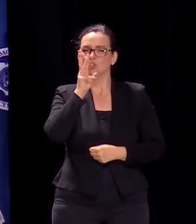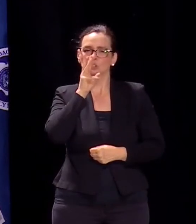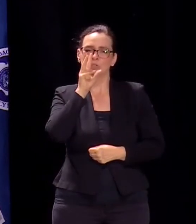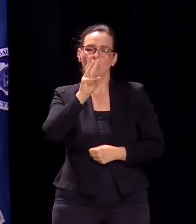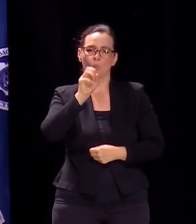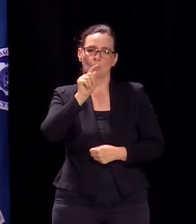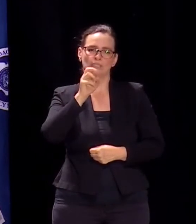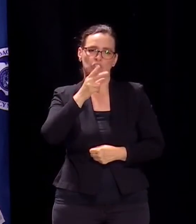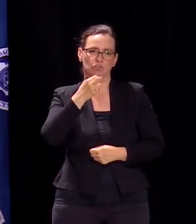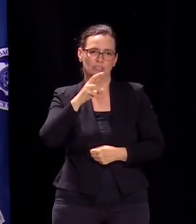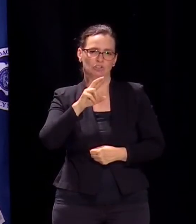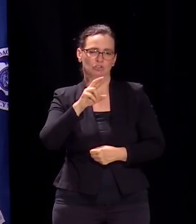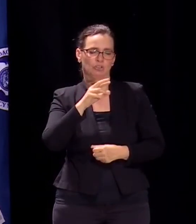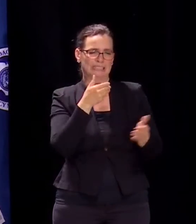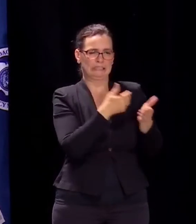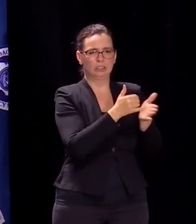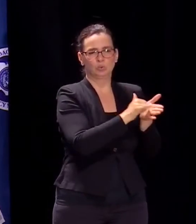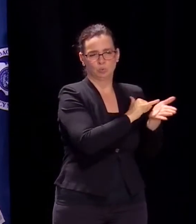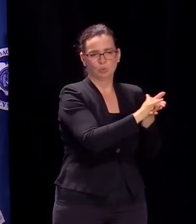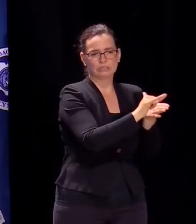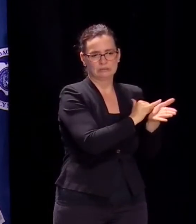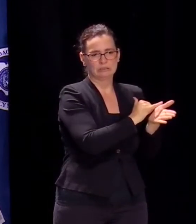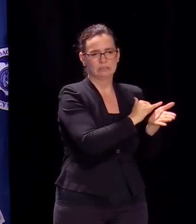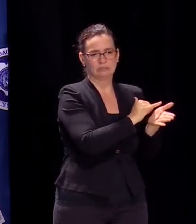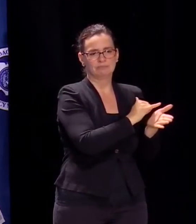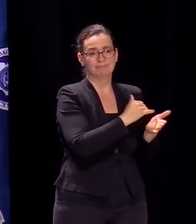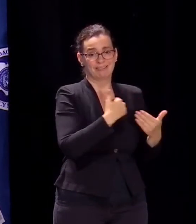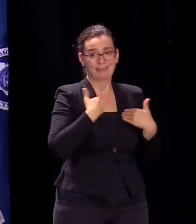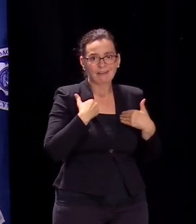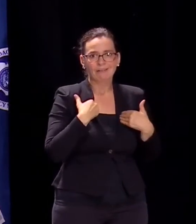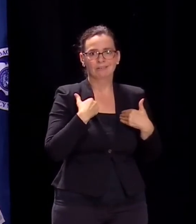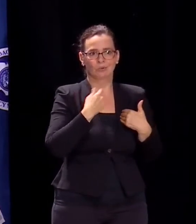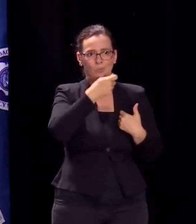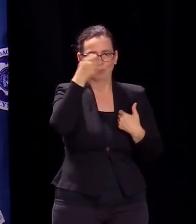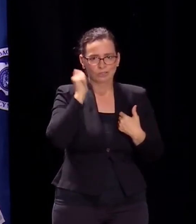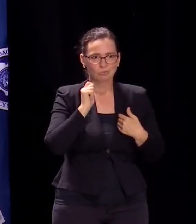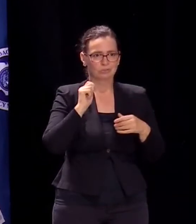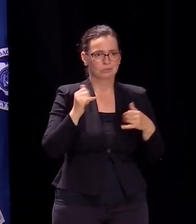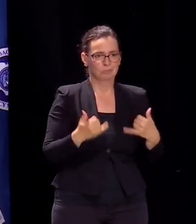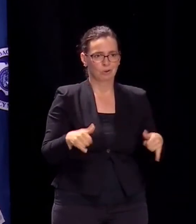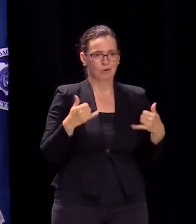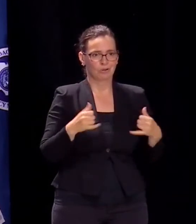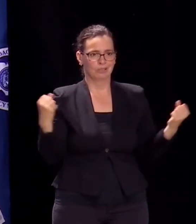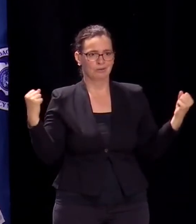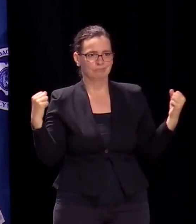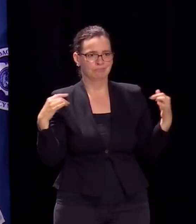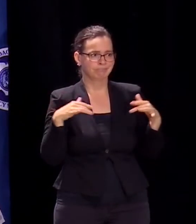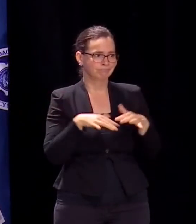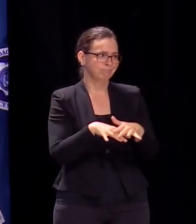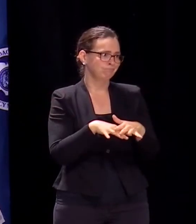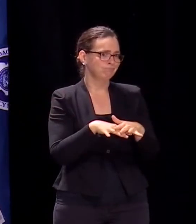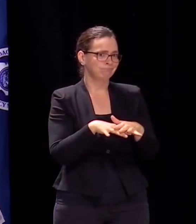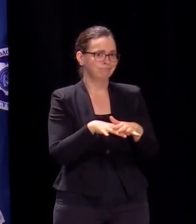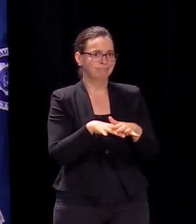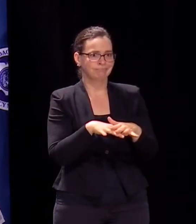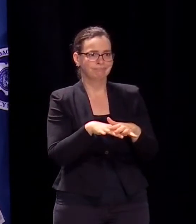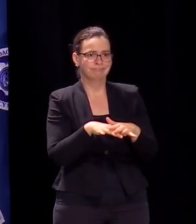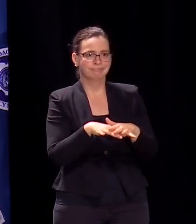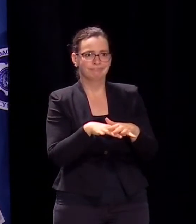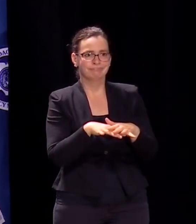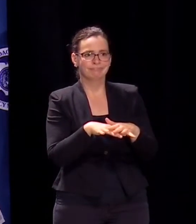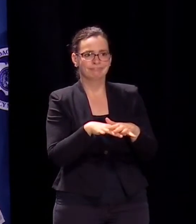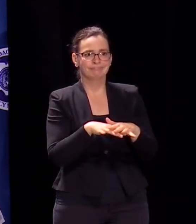happens. Looks like some kids got together after graduation at a graduation party. Not a party, maybe a field party.